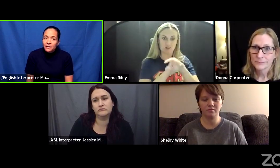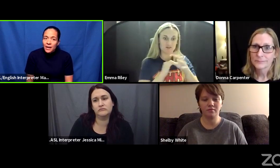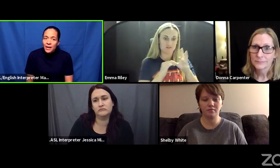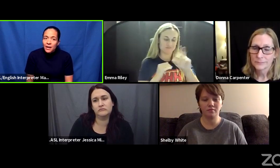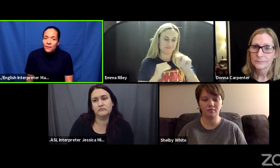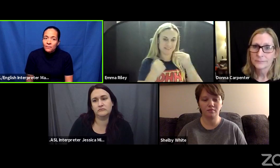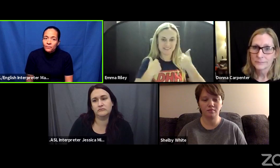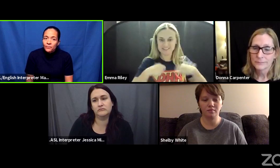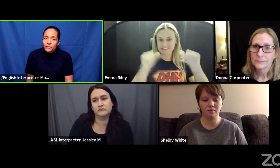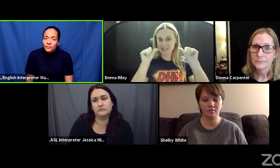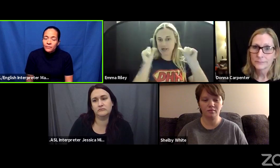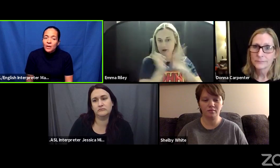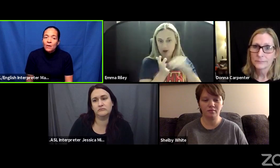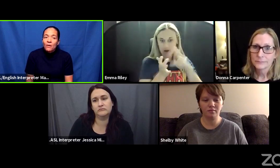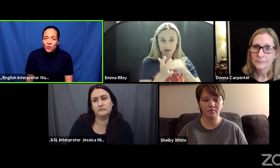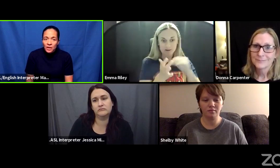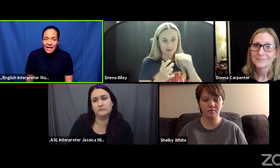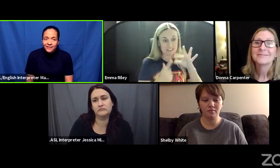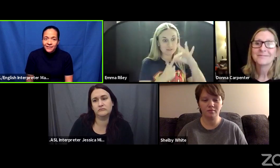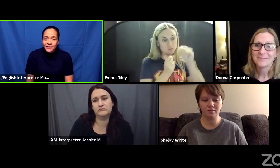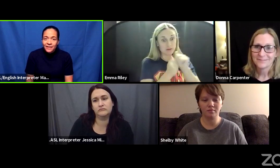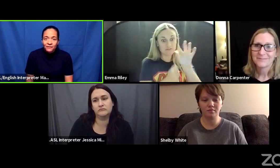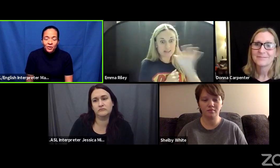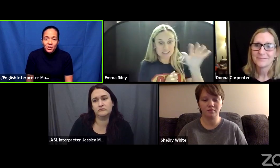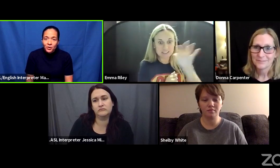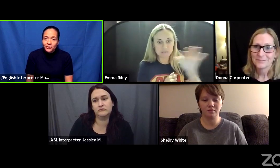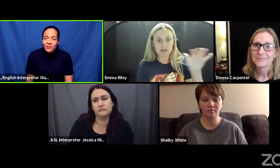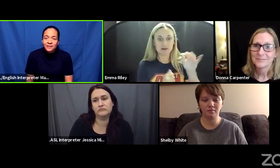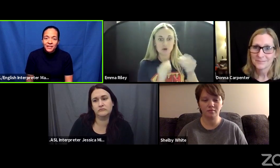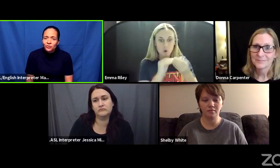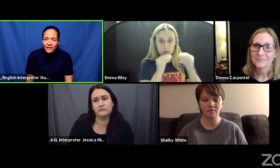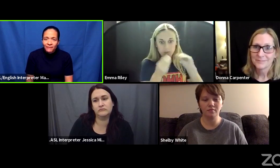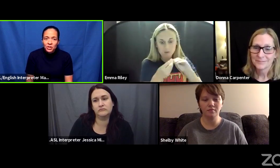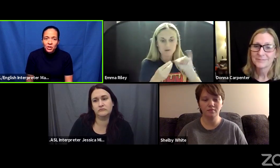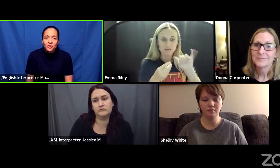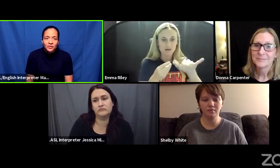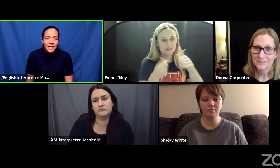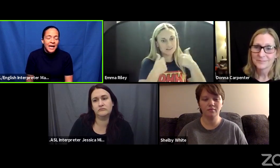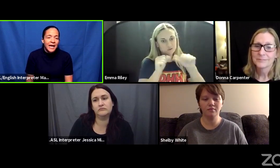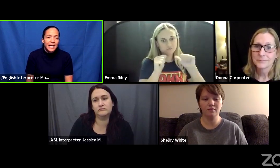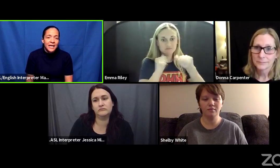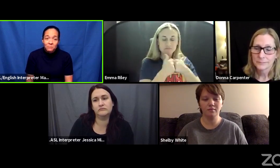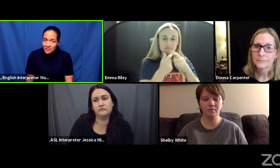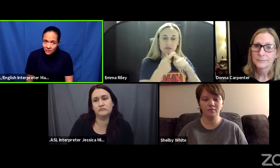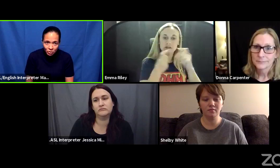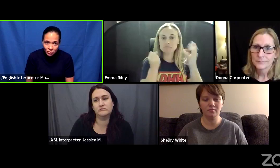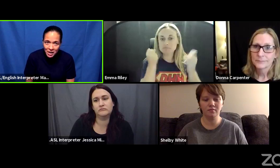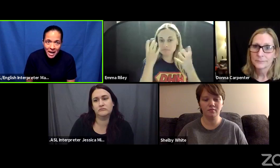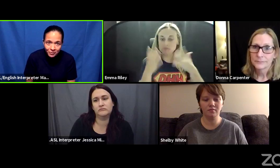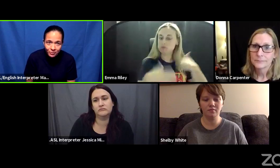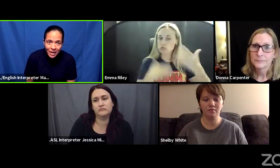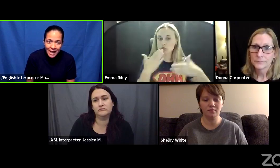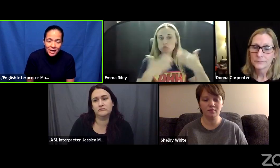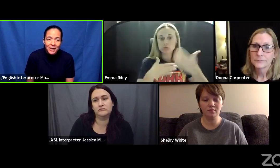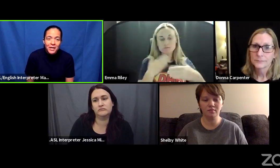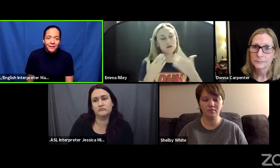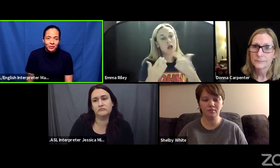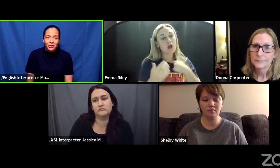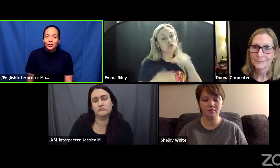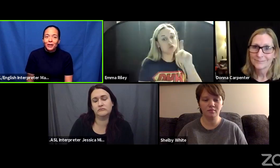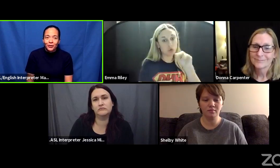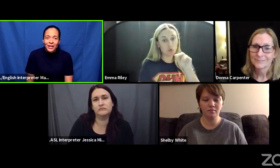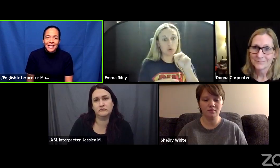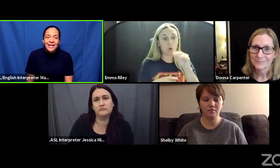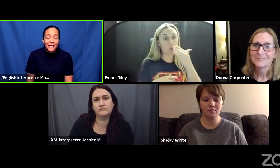doing it for the last 6 or 7 years, and I am still not an expert at it.